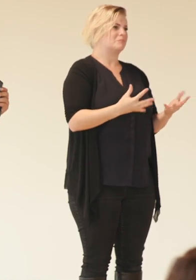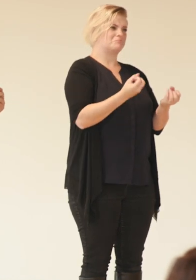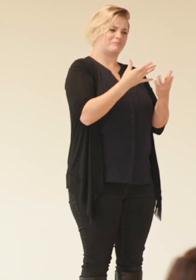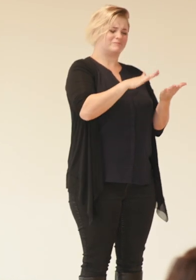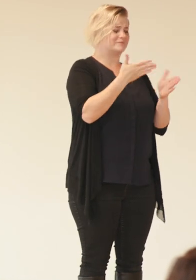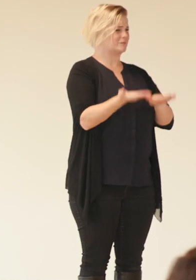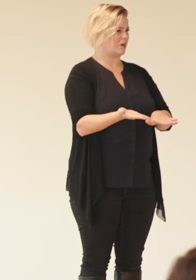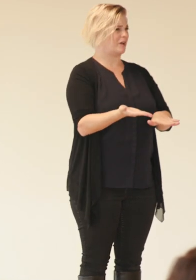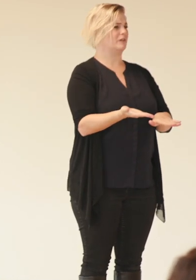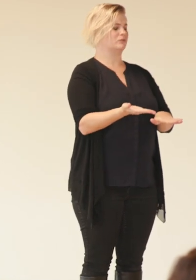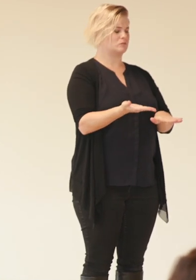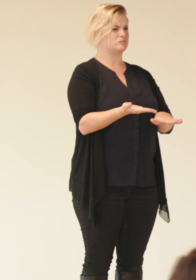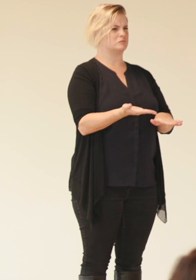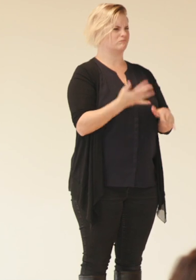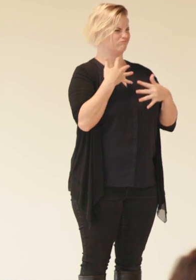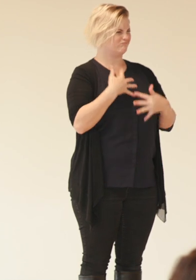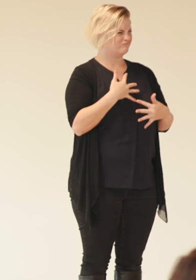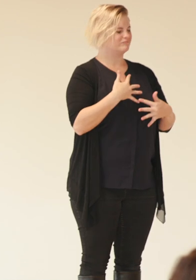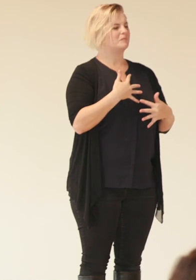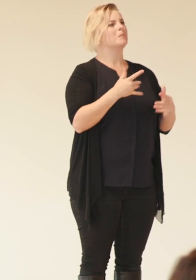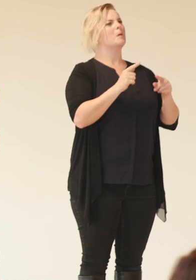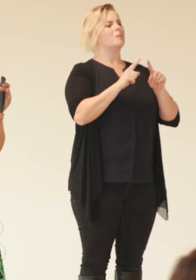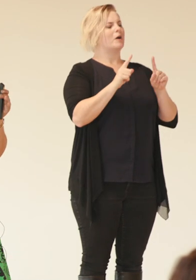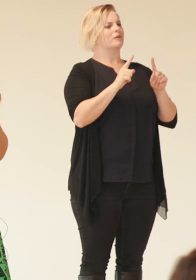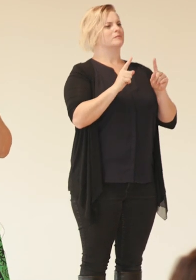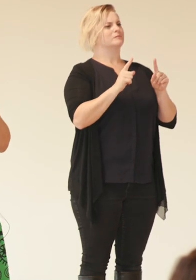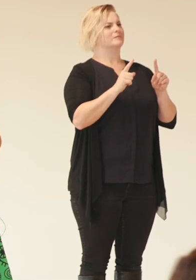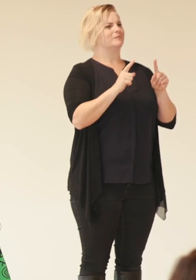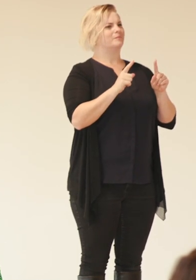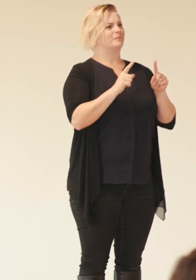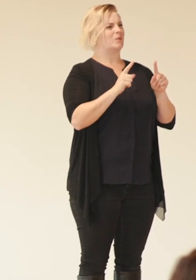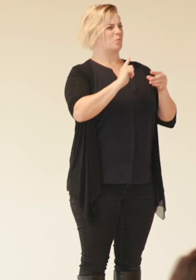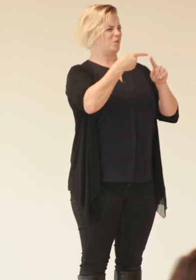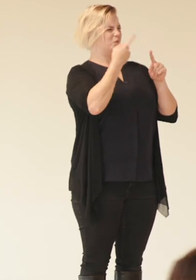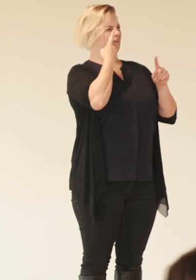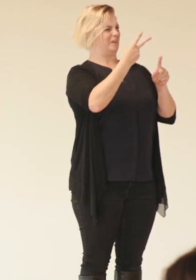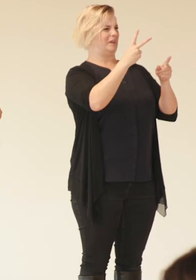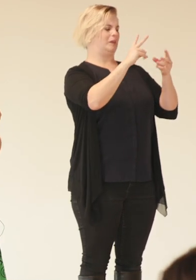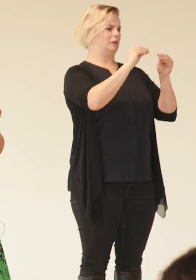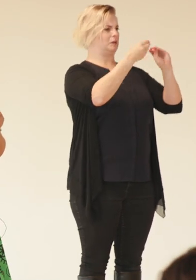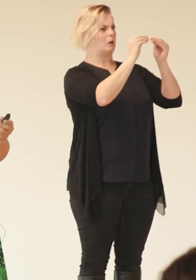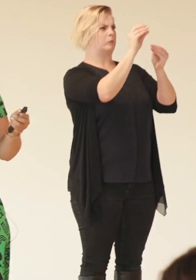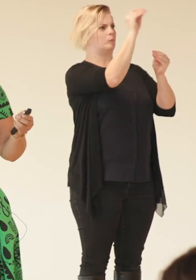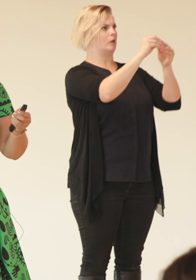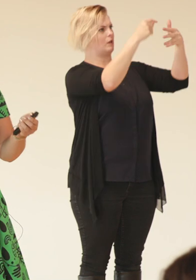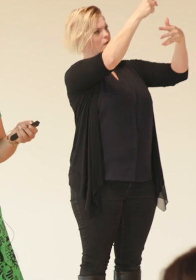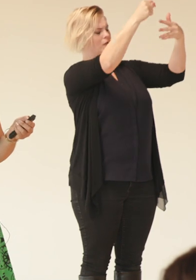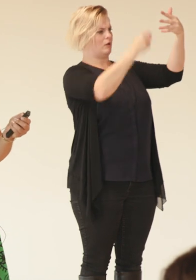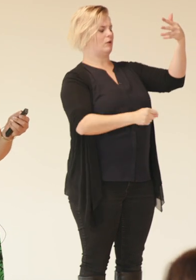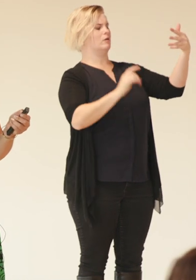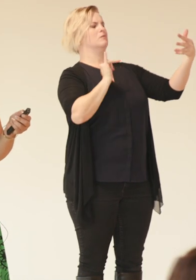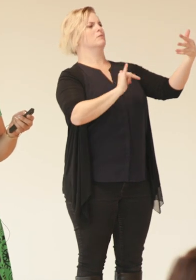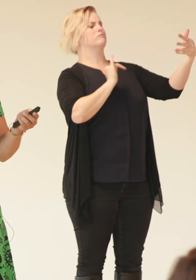and just how, but the thing that I think that, you know, numbers are a thing and you see that and you're like, oh God, girls. But then you get